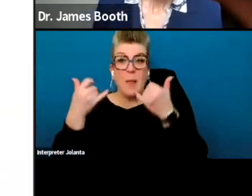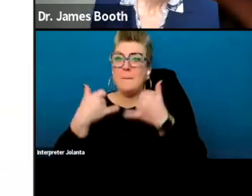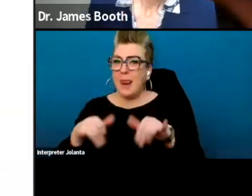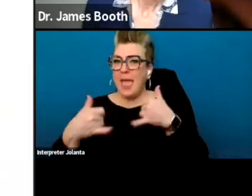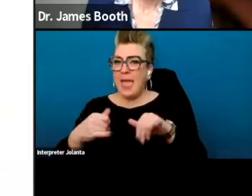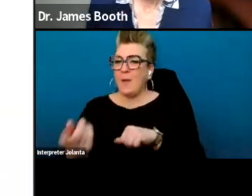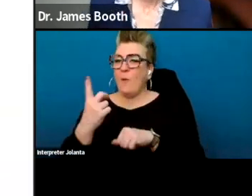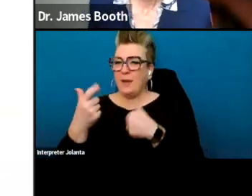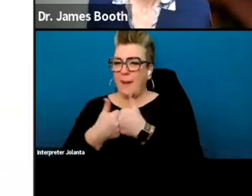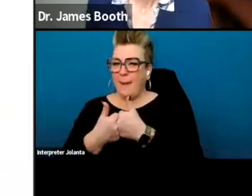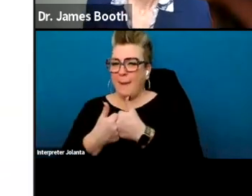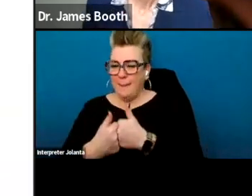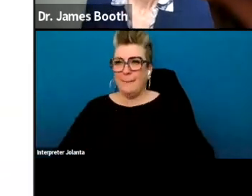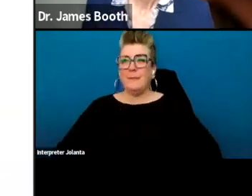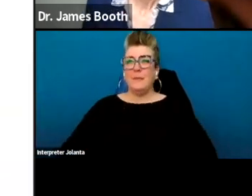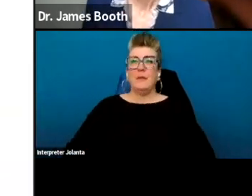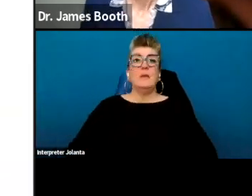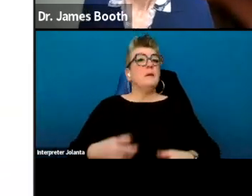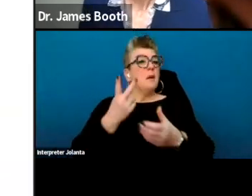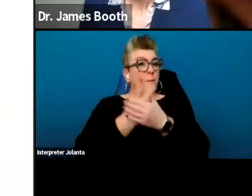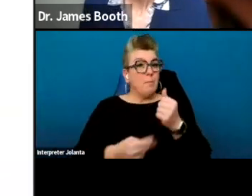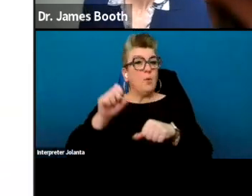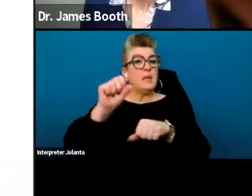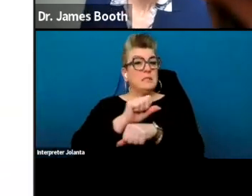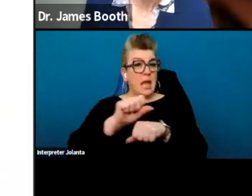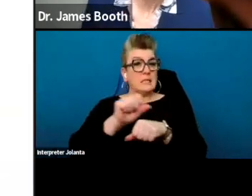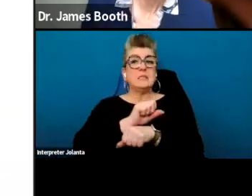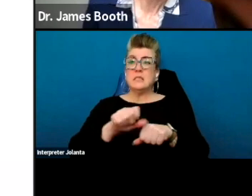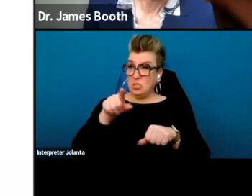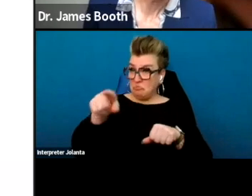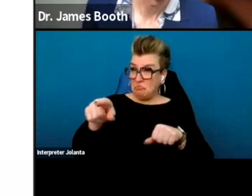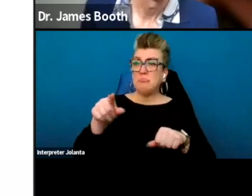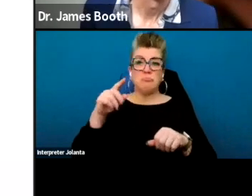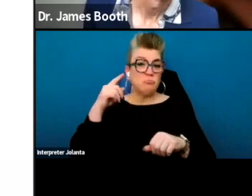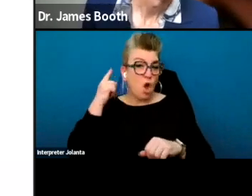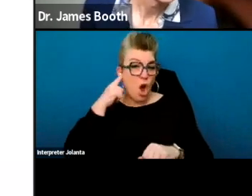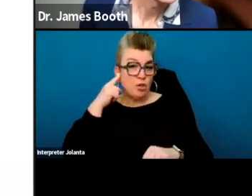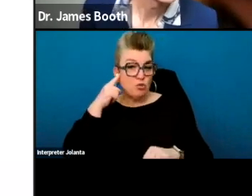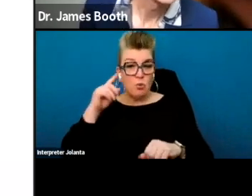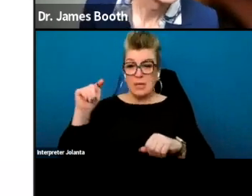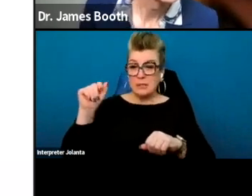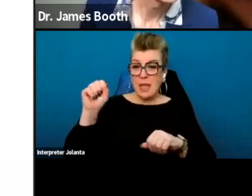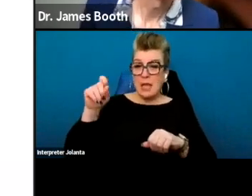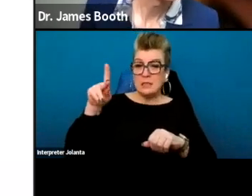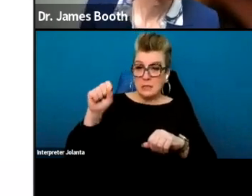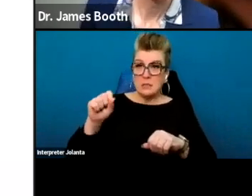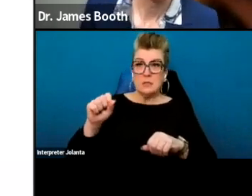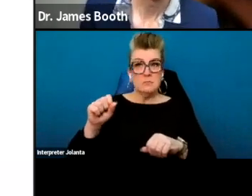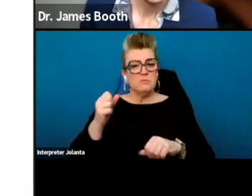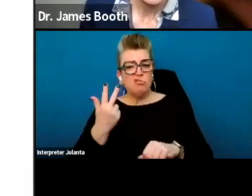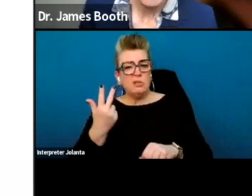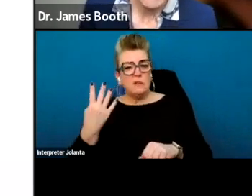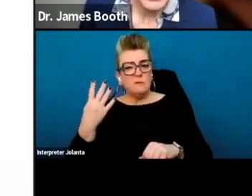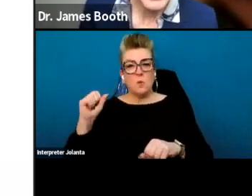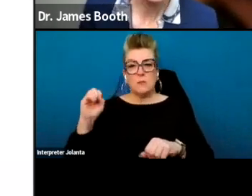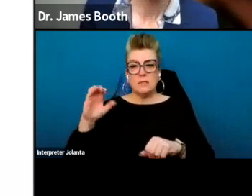So in both of these tasks, auditory sentences were presented for about 3 to 4 seconds each, during which a blue dot was